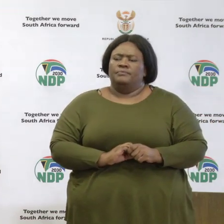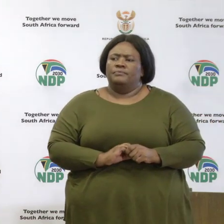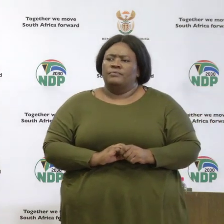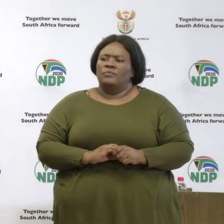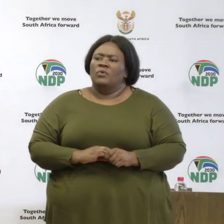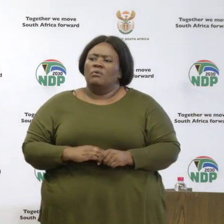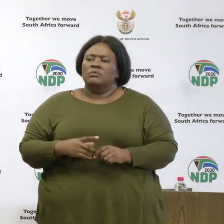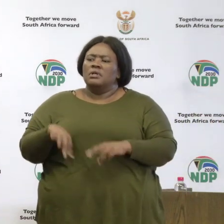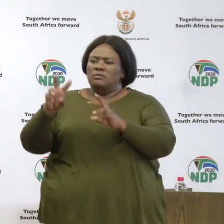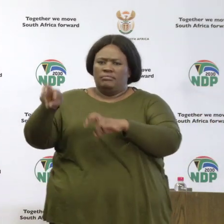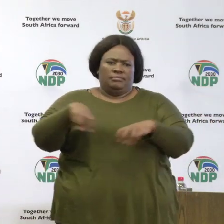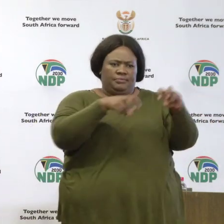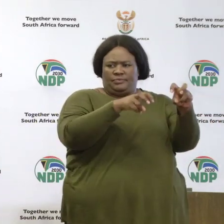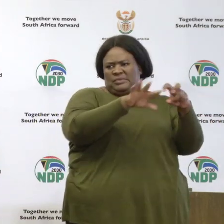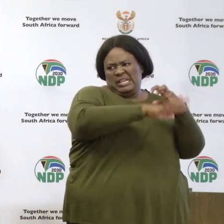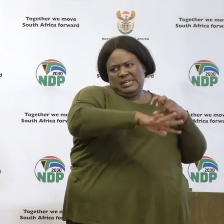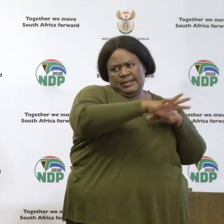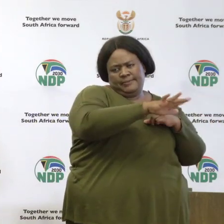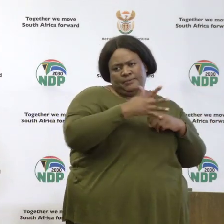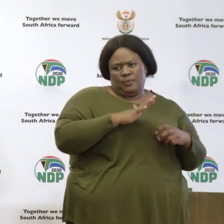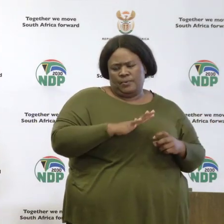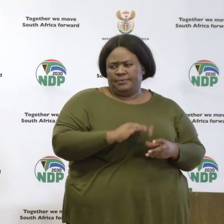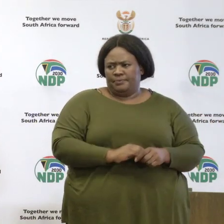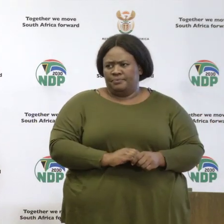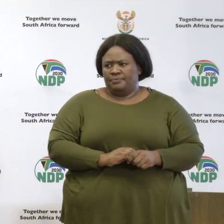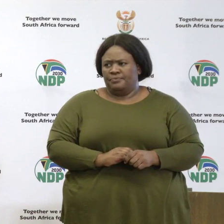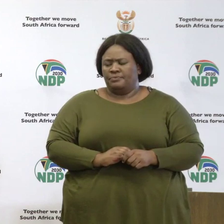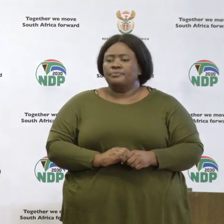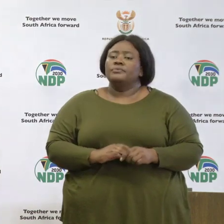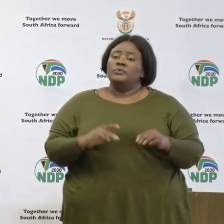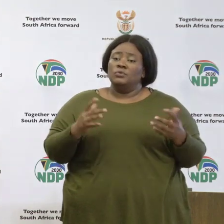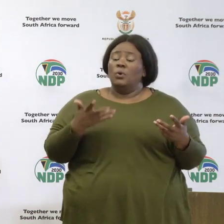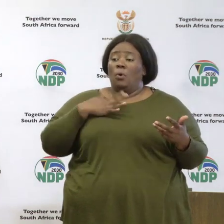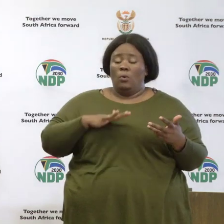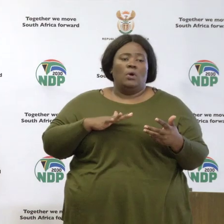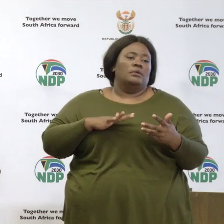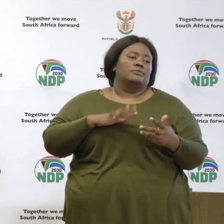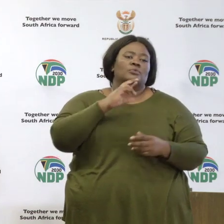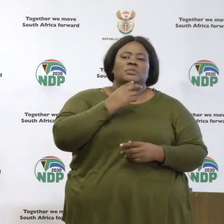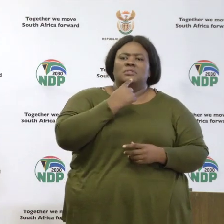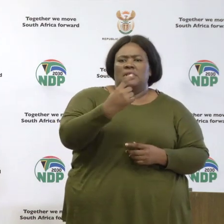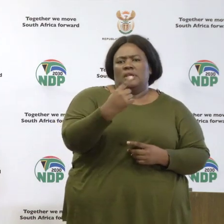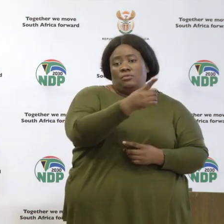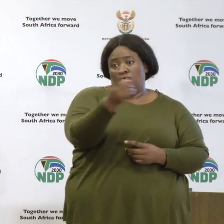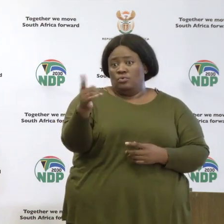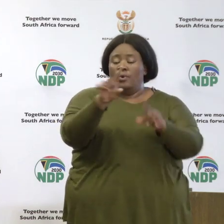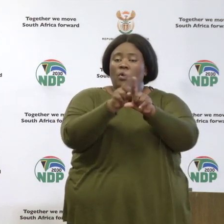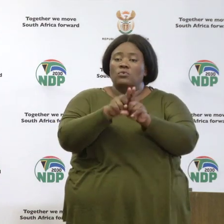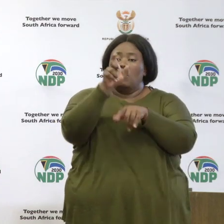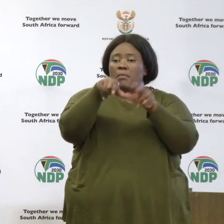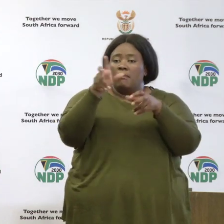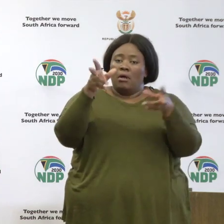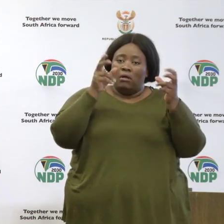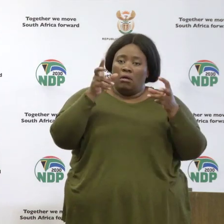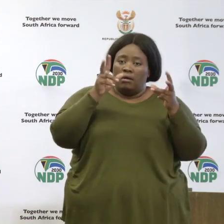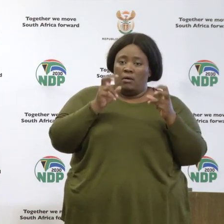transitional residential areas. I want to repeat to you and to all the people who are listening the number